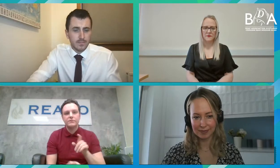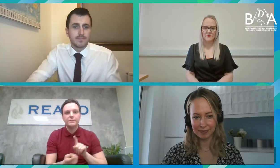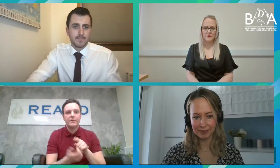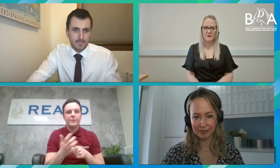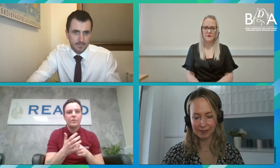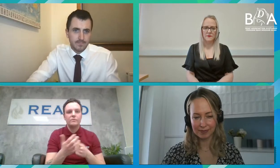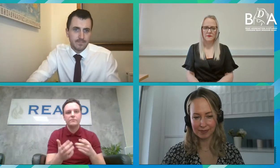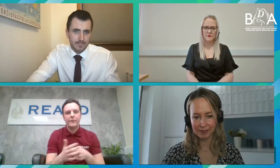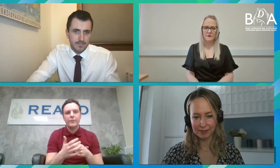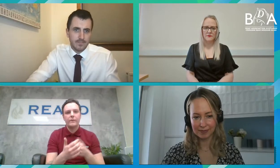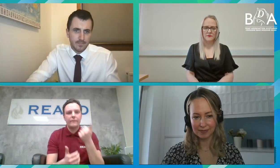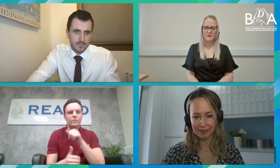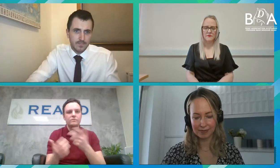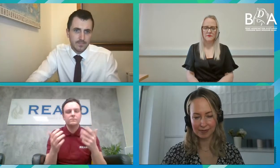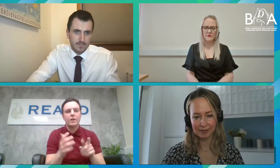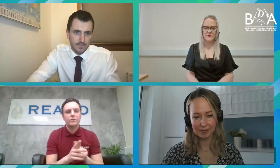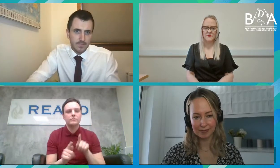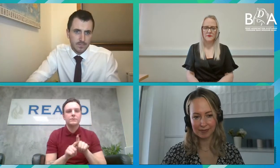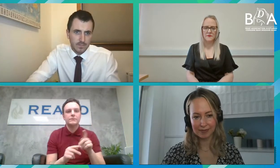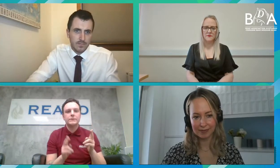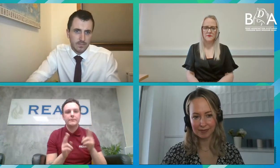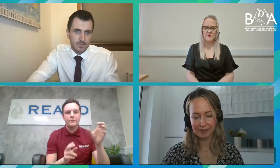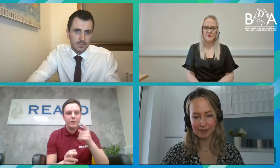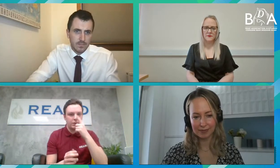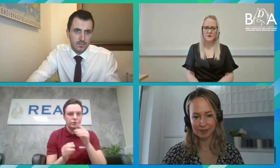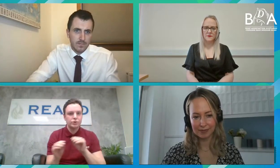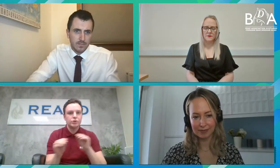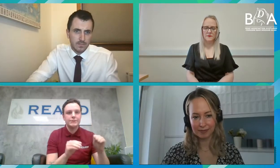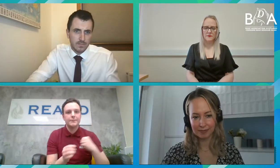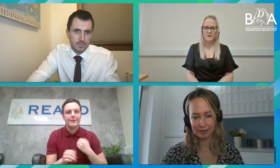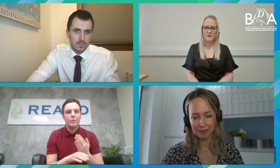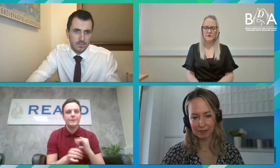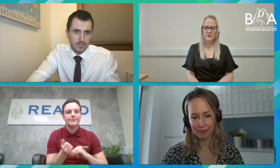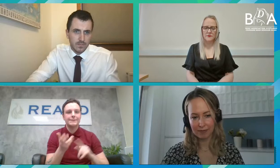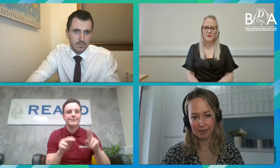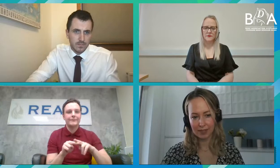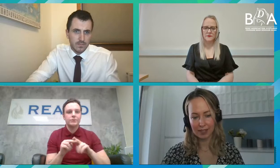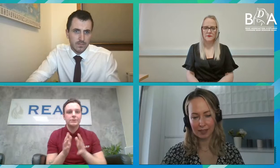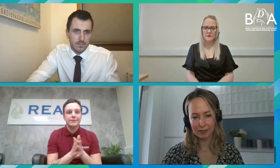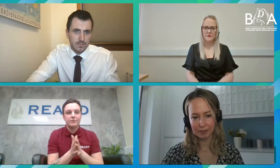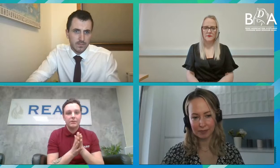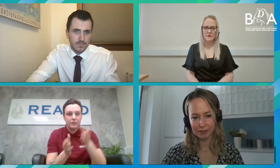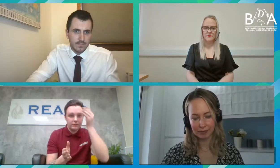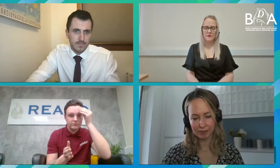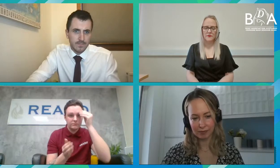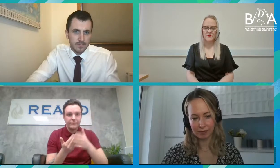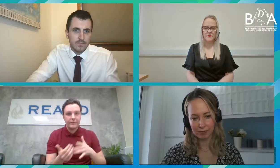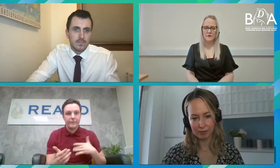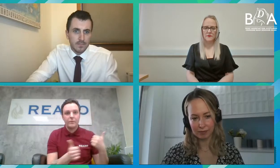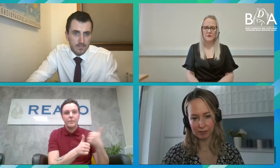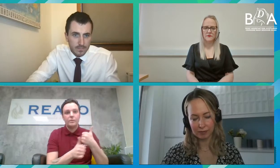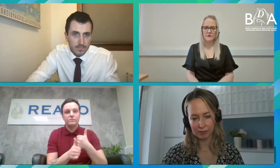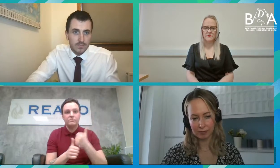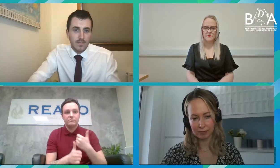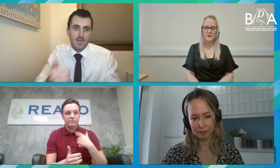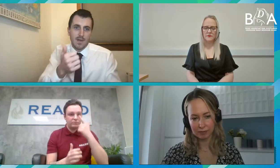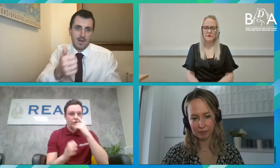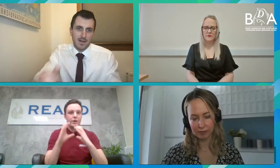support? Yes, I did actually access the interpreters for meetings and also for